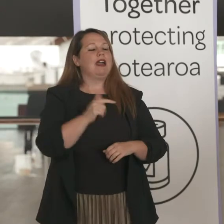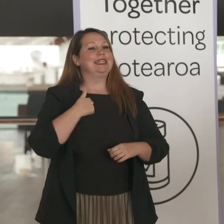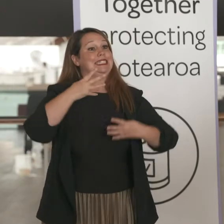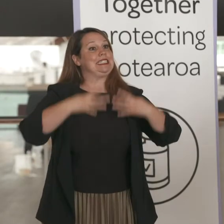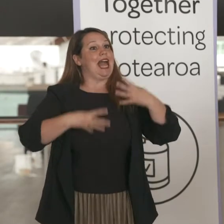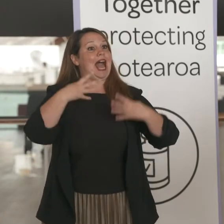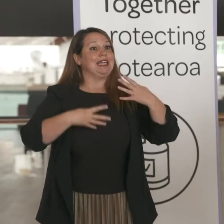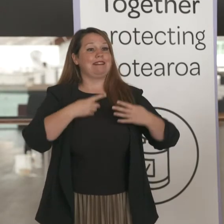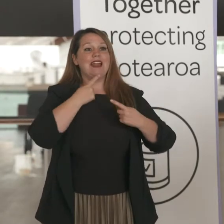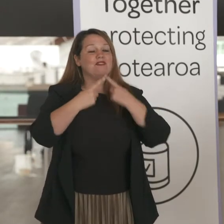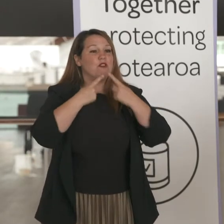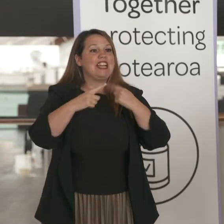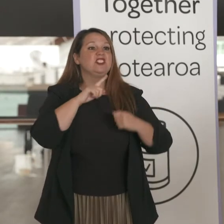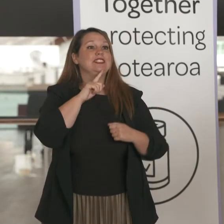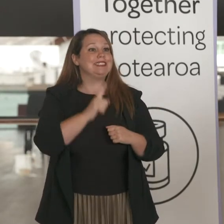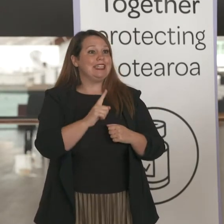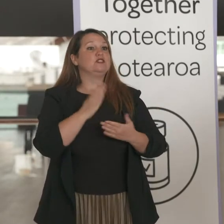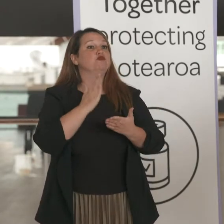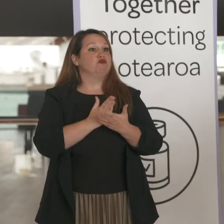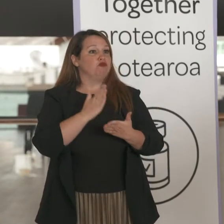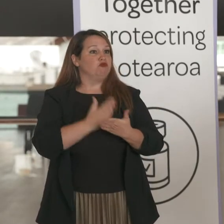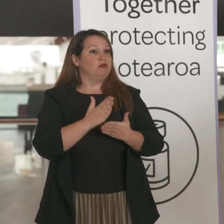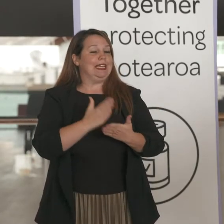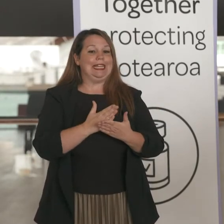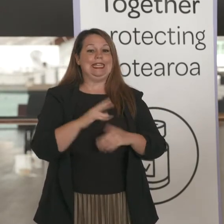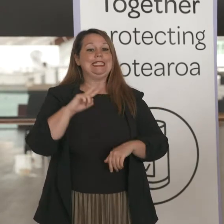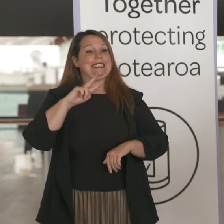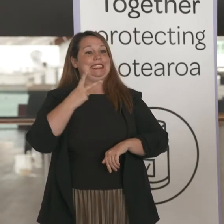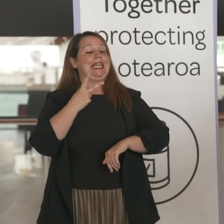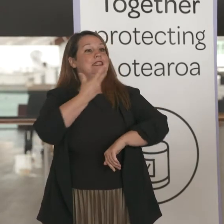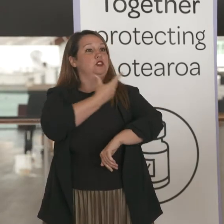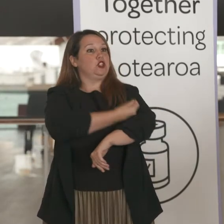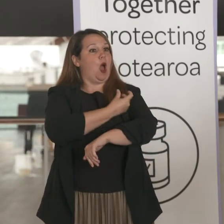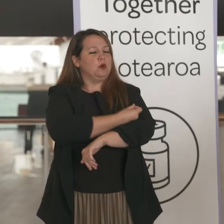actually less disruptive than those after the second dose.